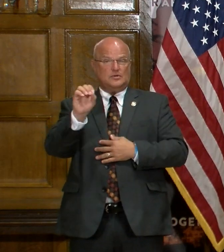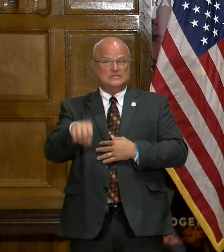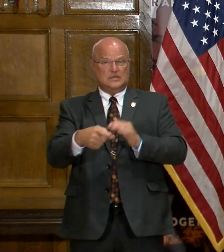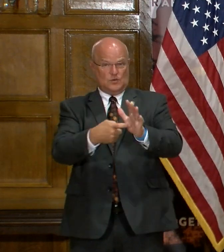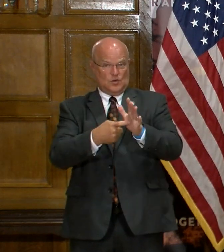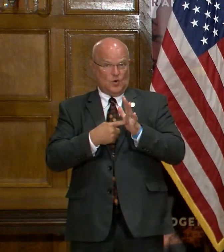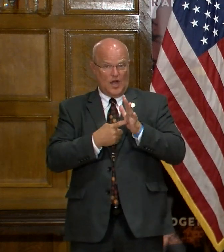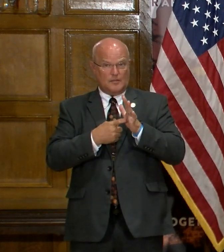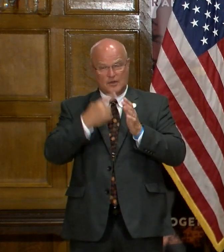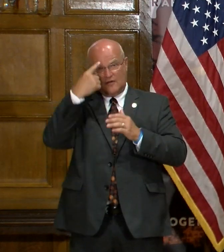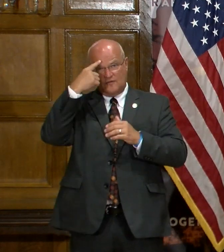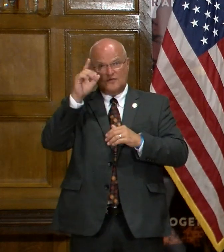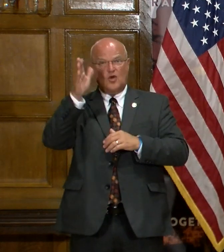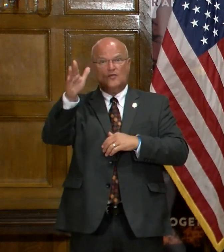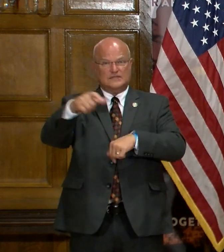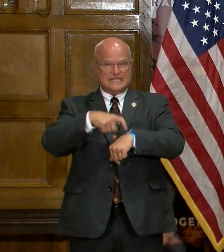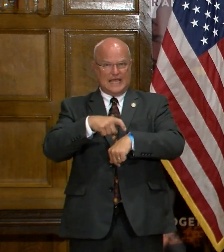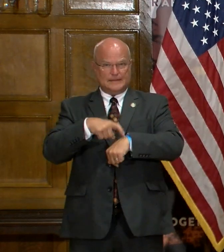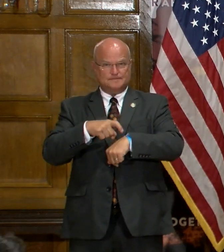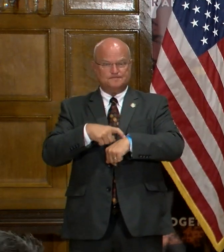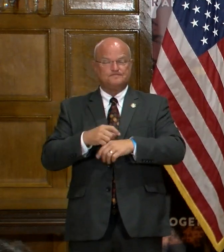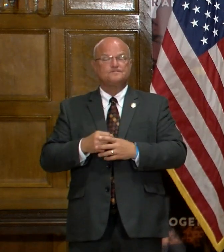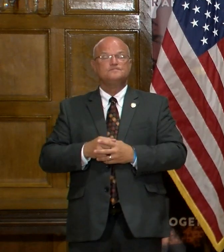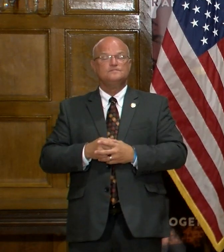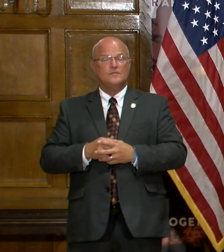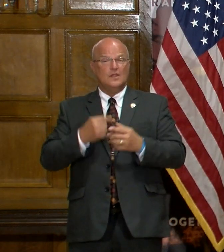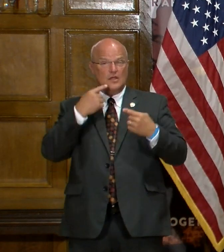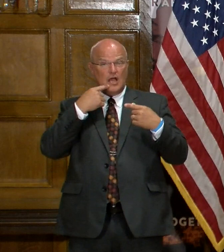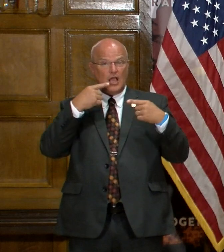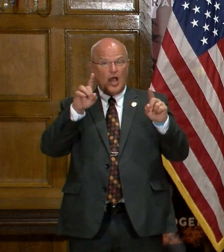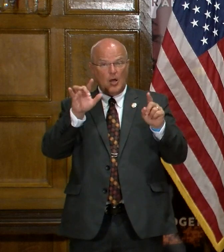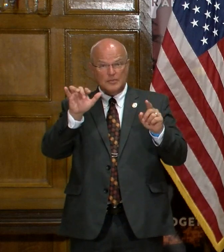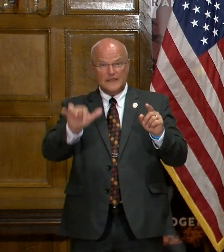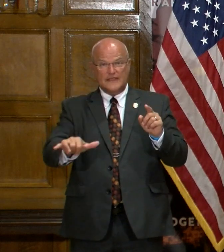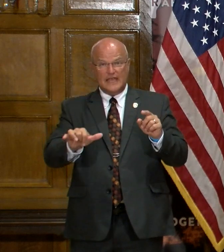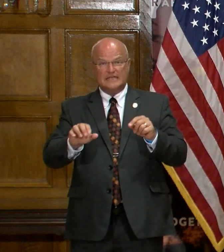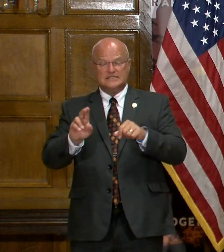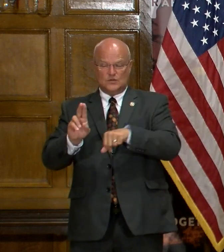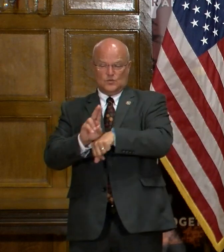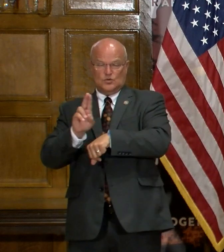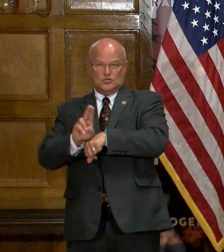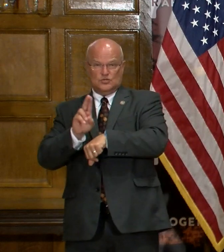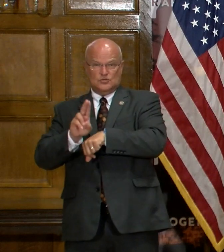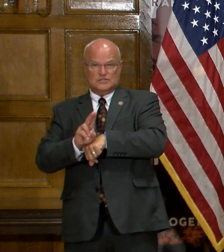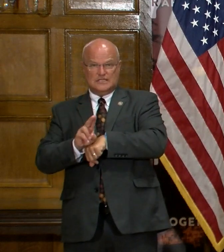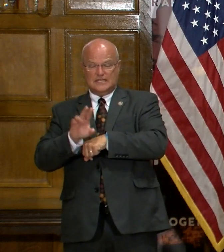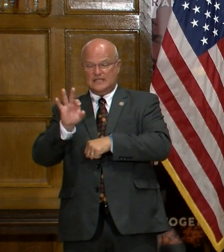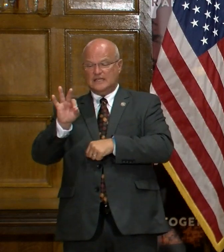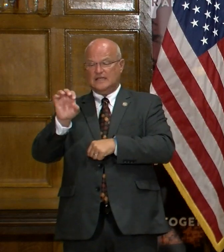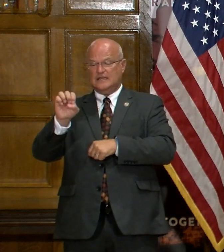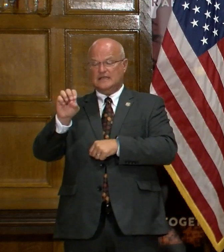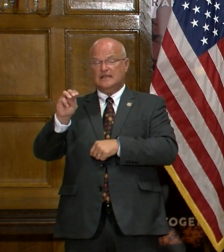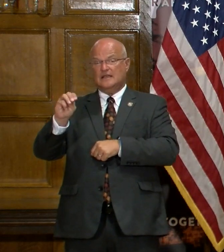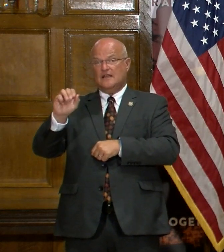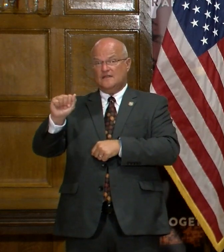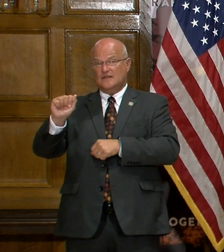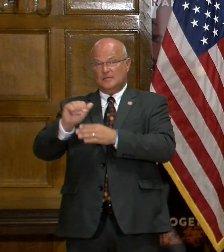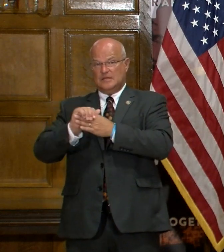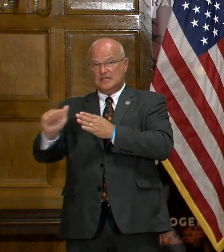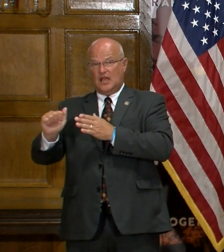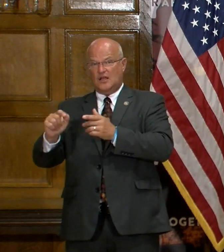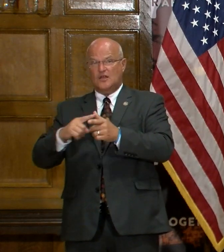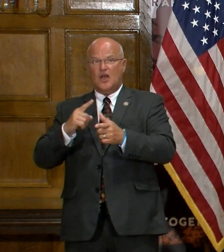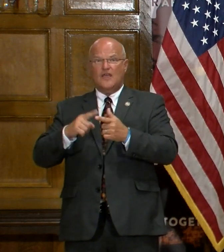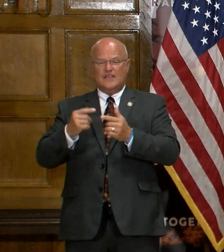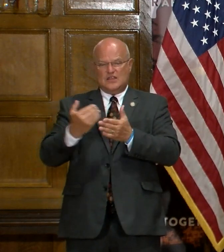25% requirement over time. In order to accomplish that, since we're utilizing FEMA dollars, we'd have to have a